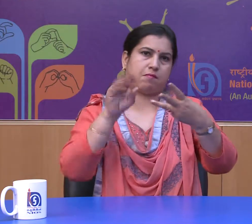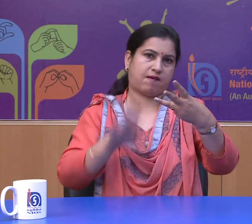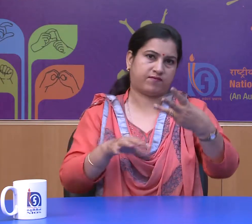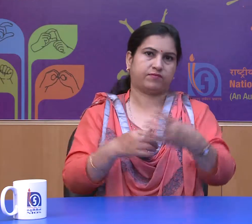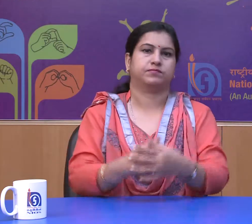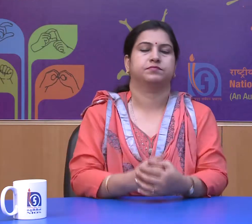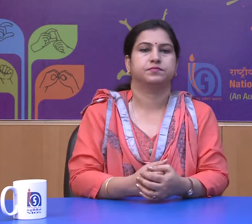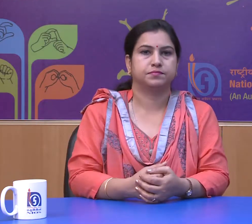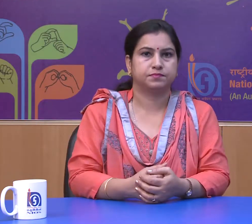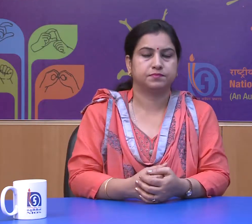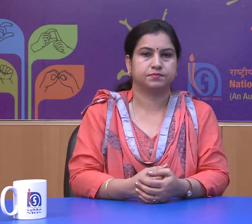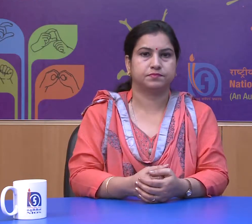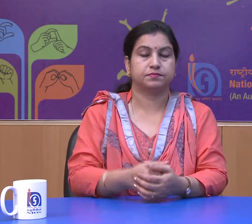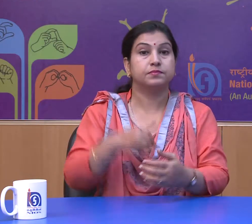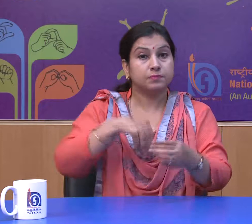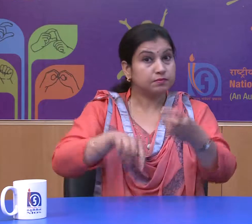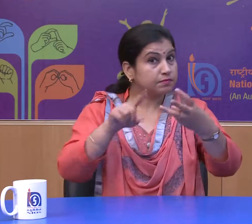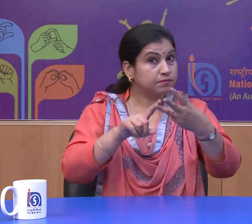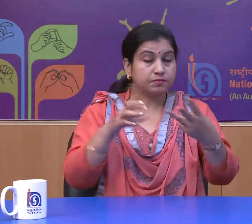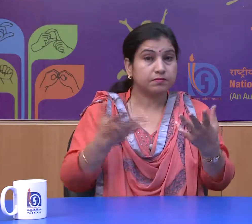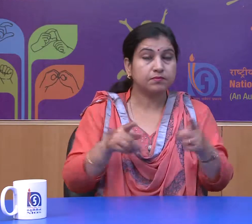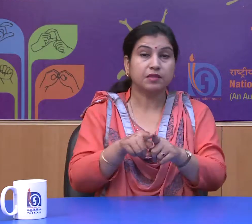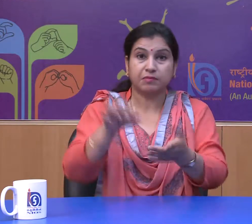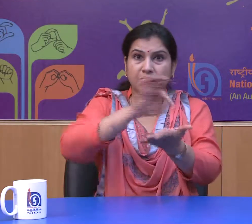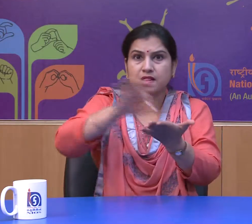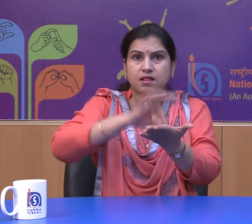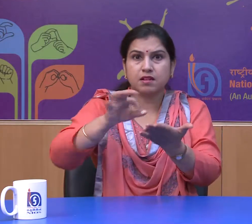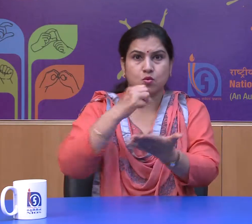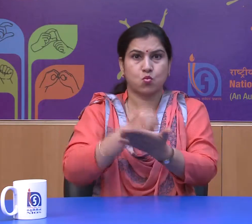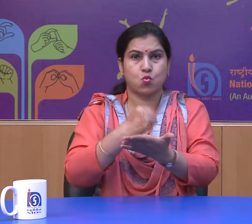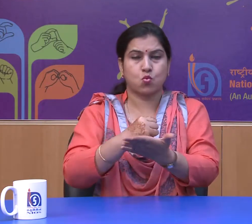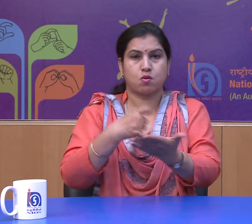Number 3 is written constitution.